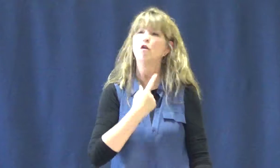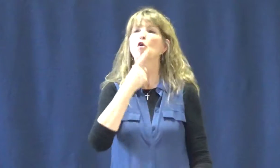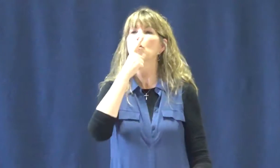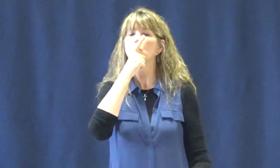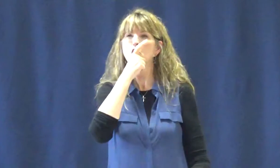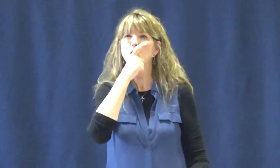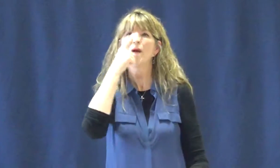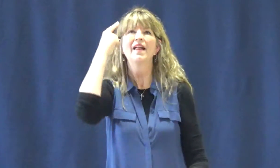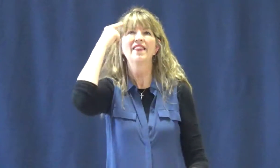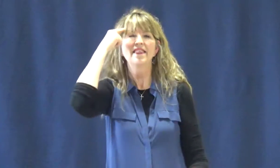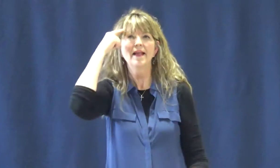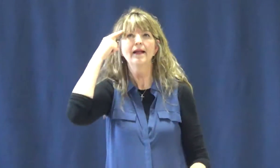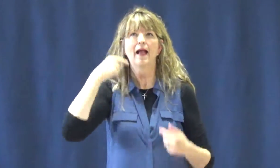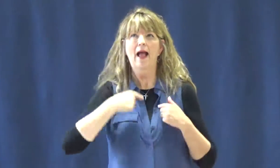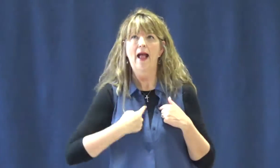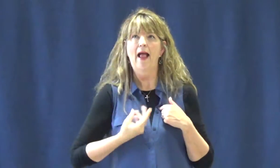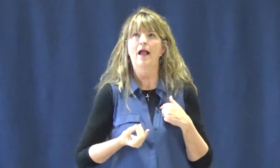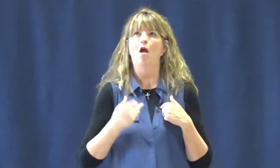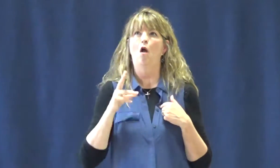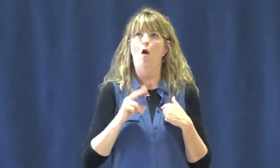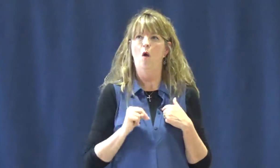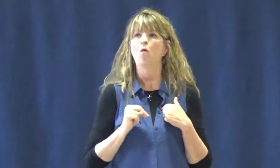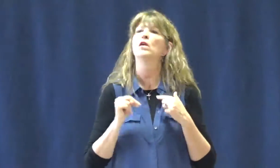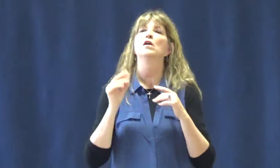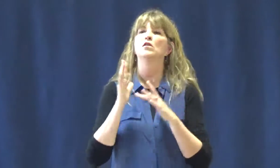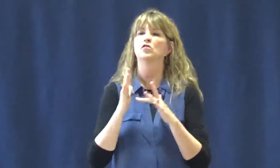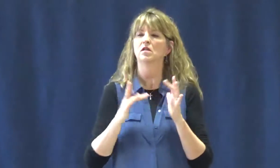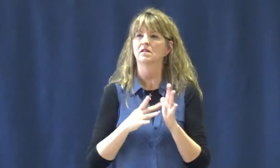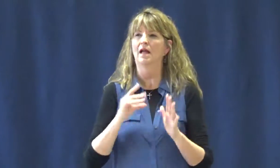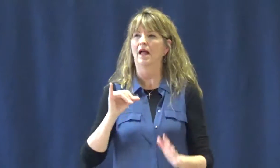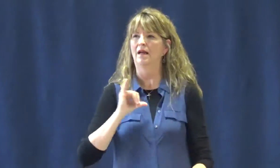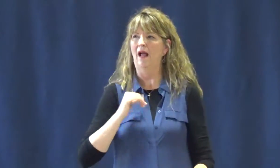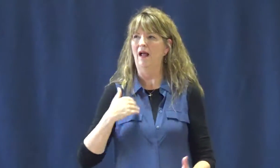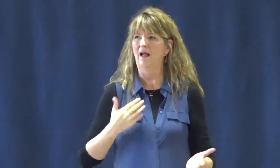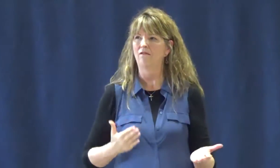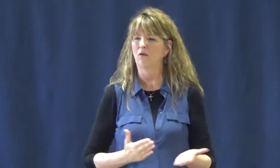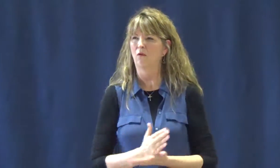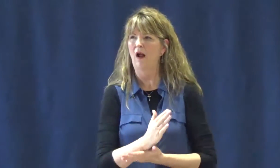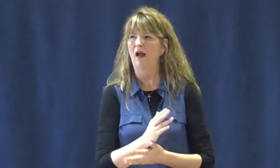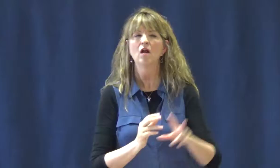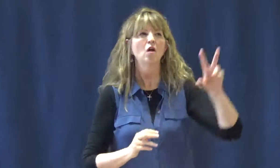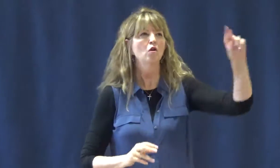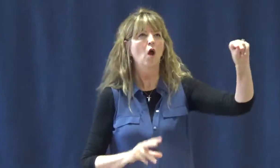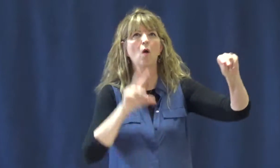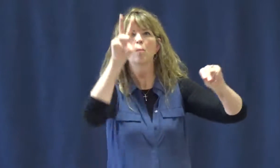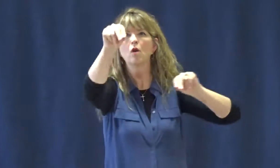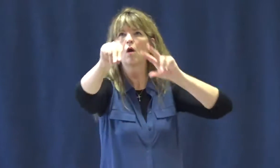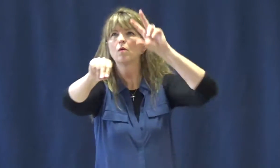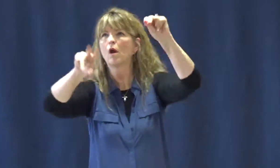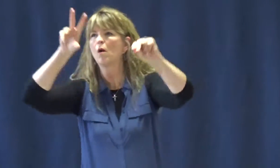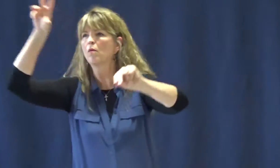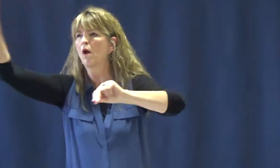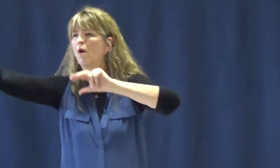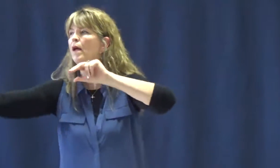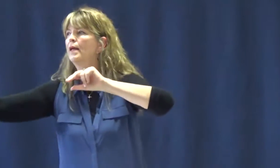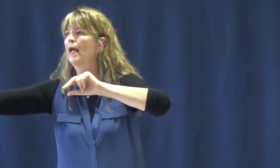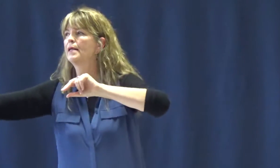am I one who thinks that I own Jesus and that I have a right to say